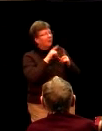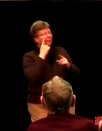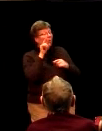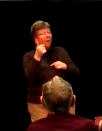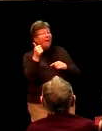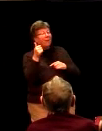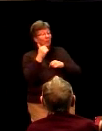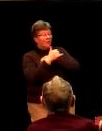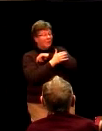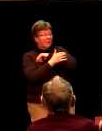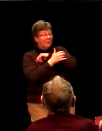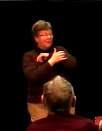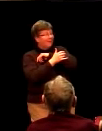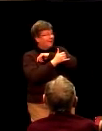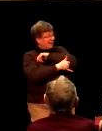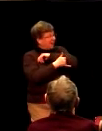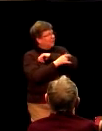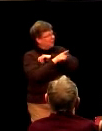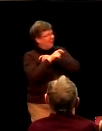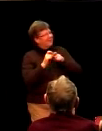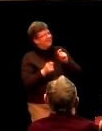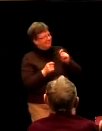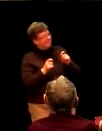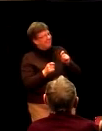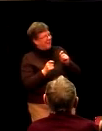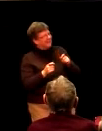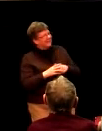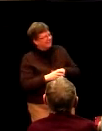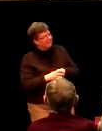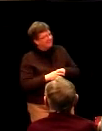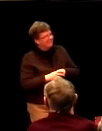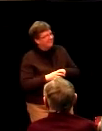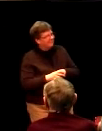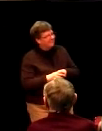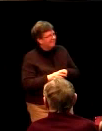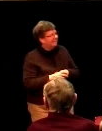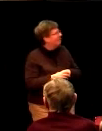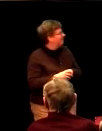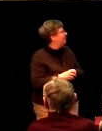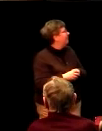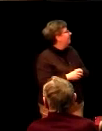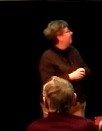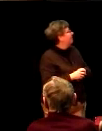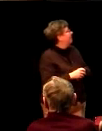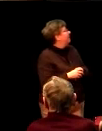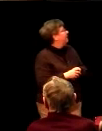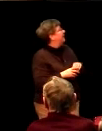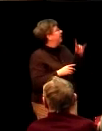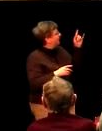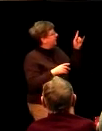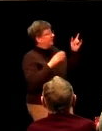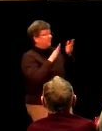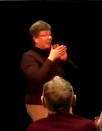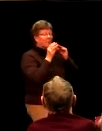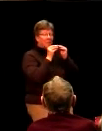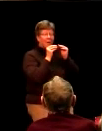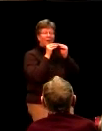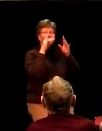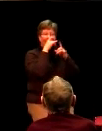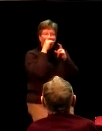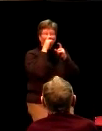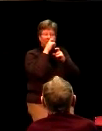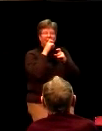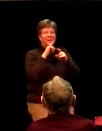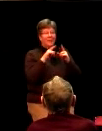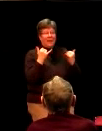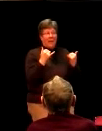location. It does make you kind of want to go back to the simple map. Two fronts, they advance and they interact. But our